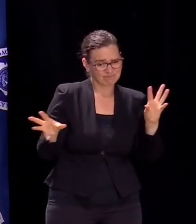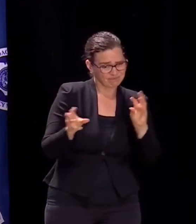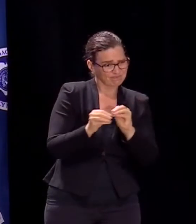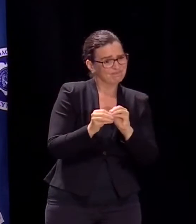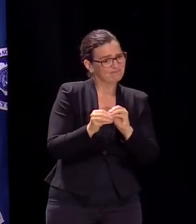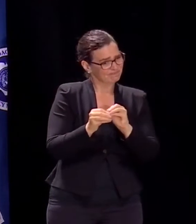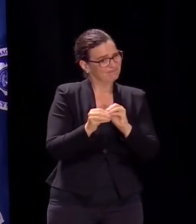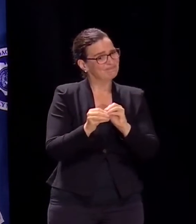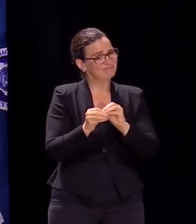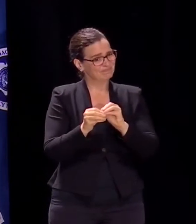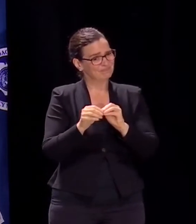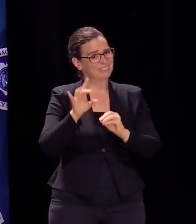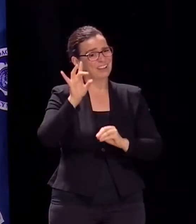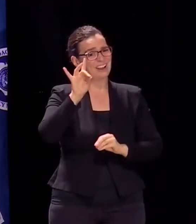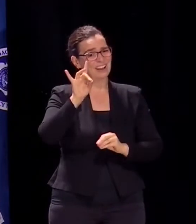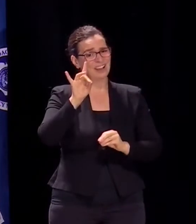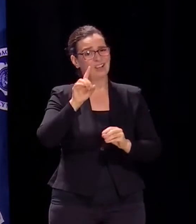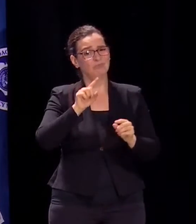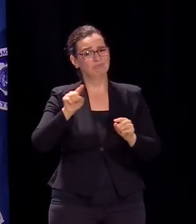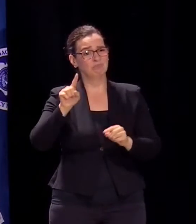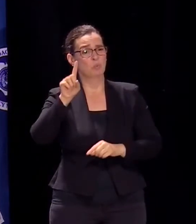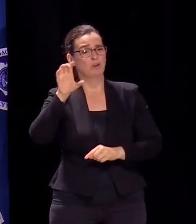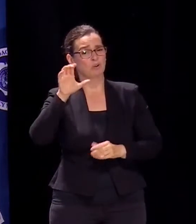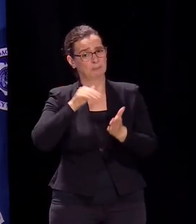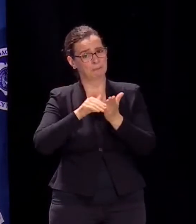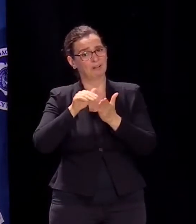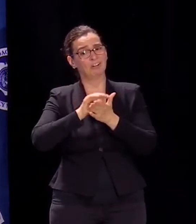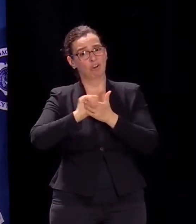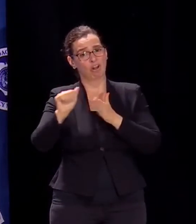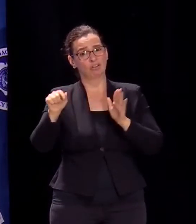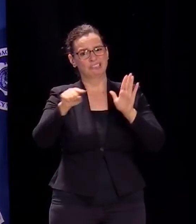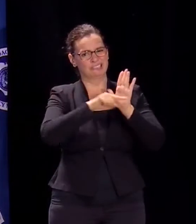million total. We've taken some mitigation